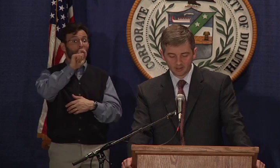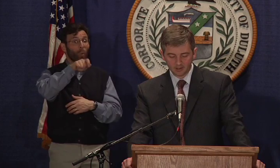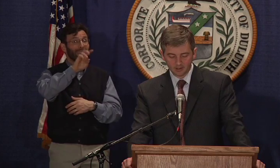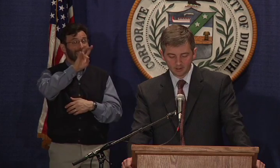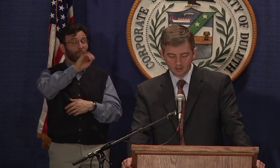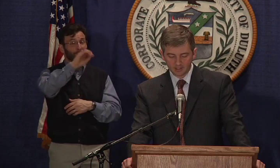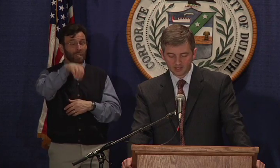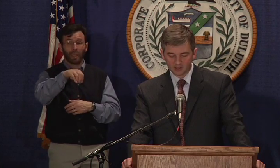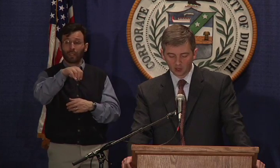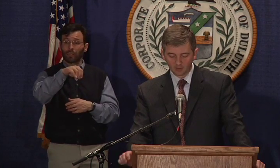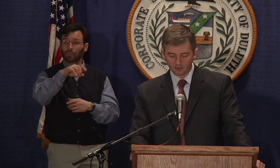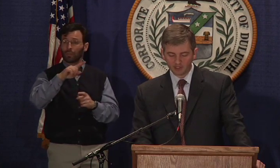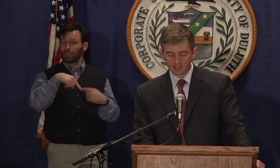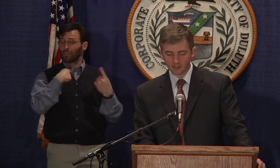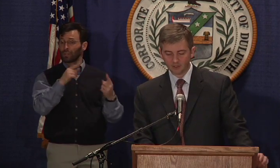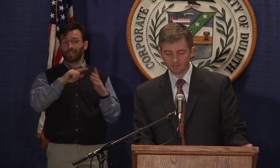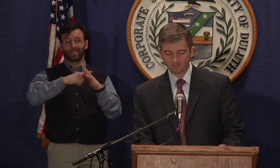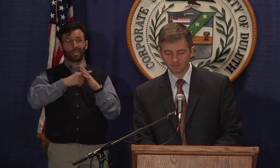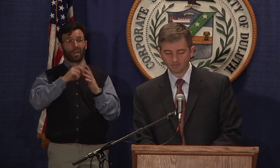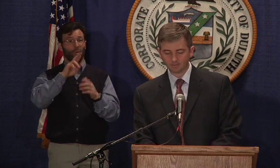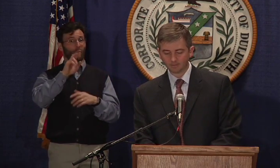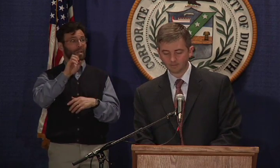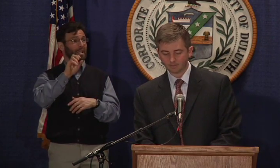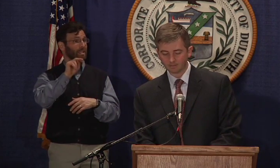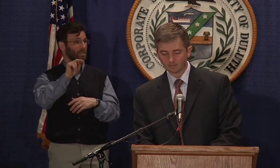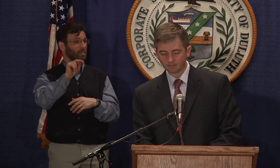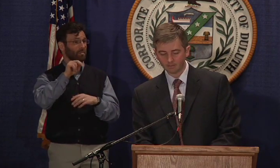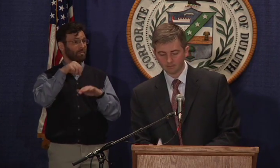21.7% since the start of the recession.